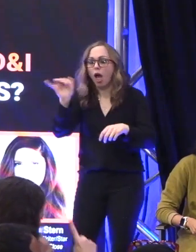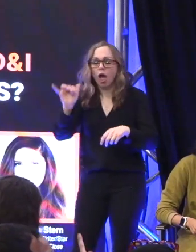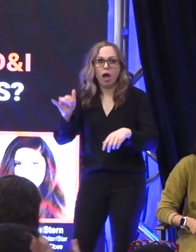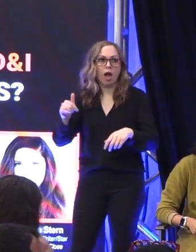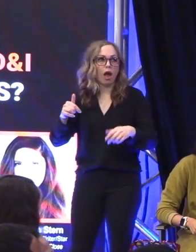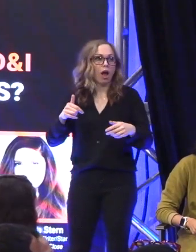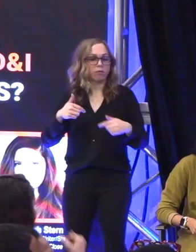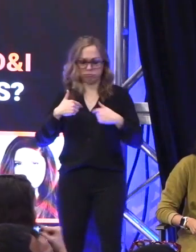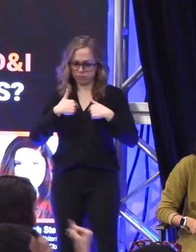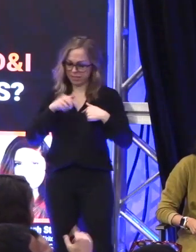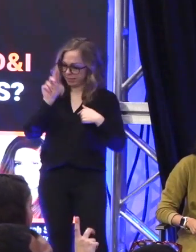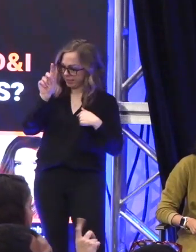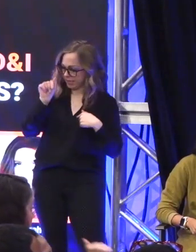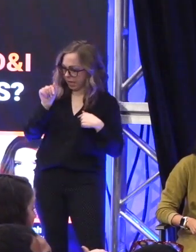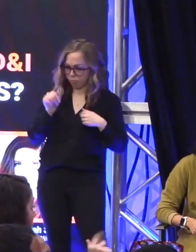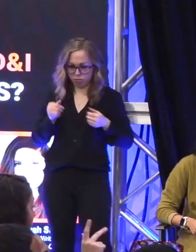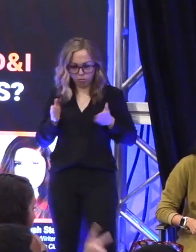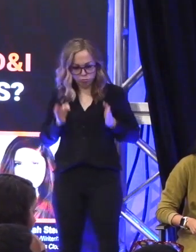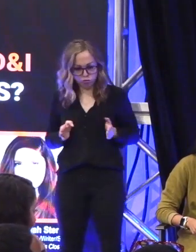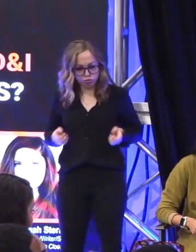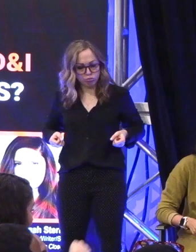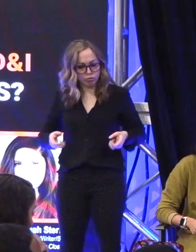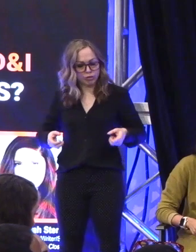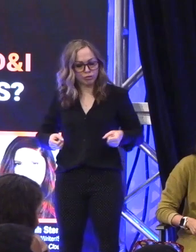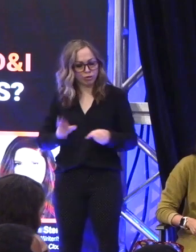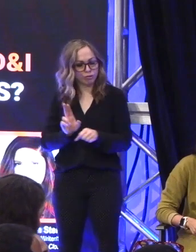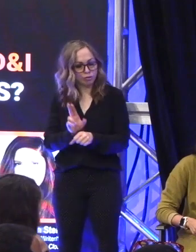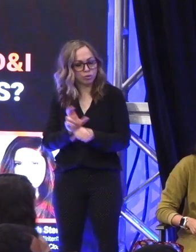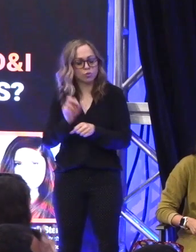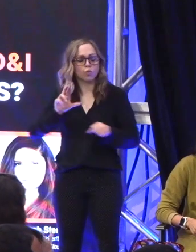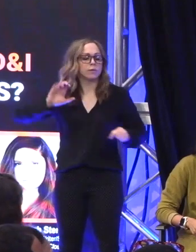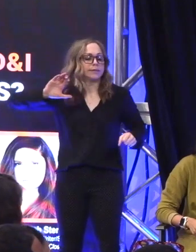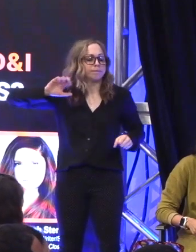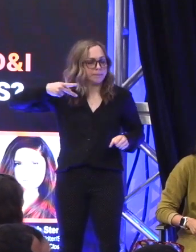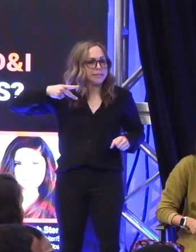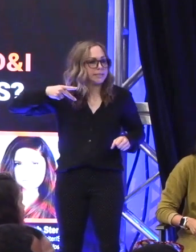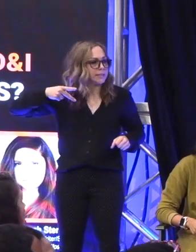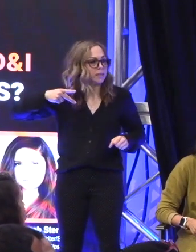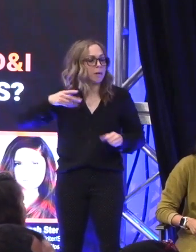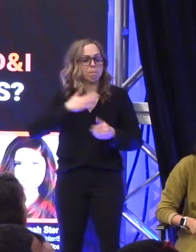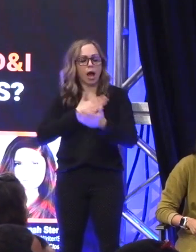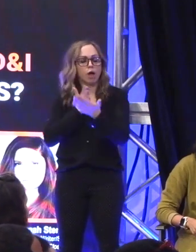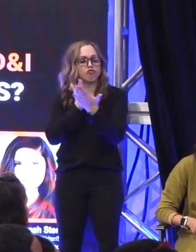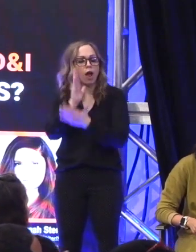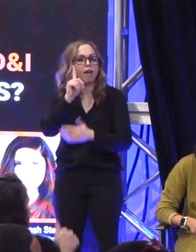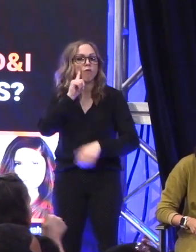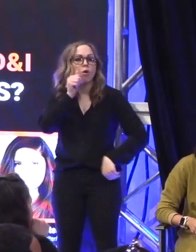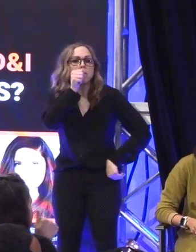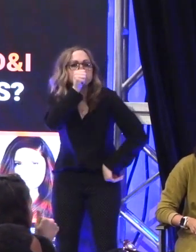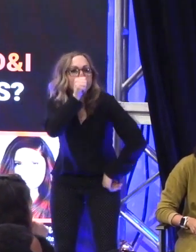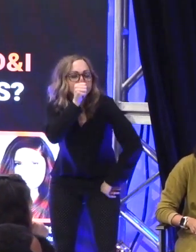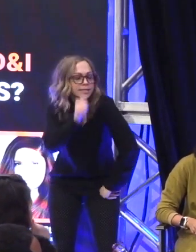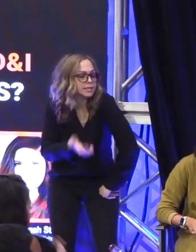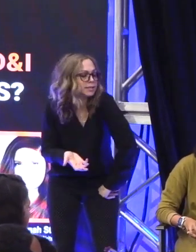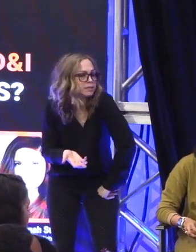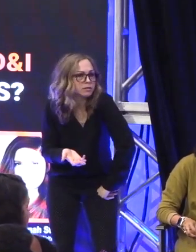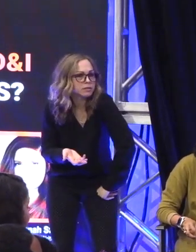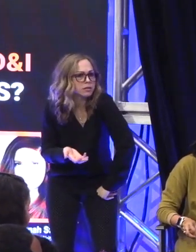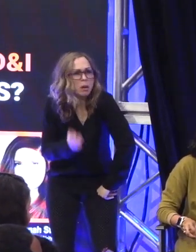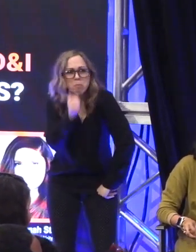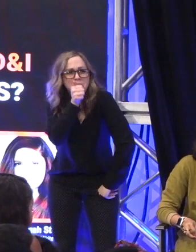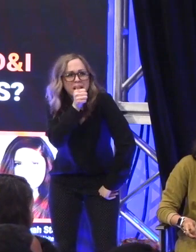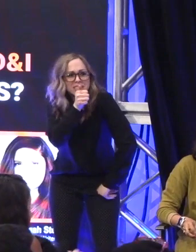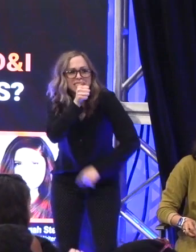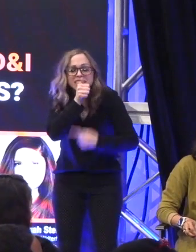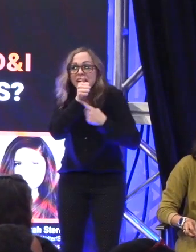I am a disabled person in a wheelchair, or if I have cerebral palsy, the right to privacy. Mm-hmm. Privacy is something that's so important.